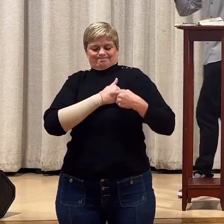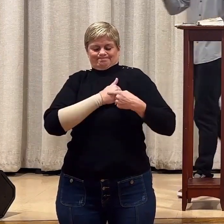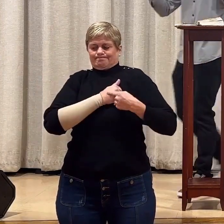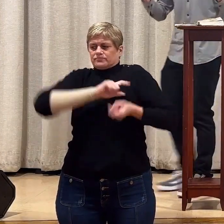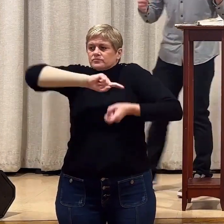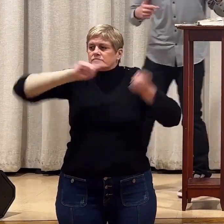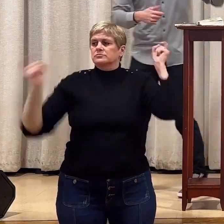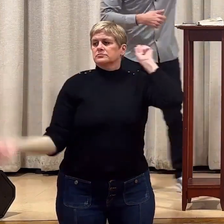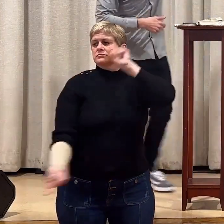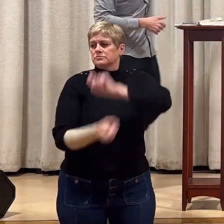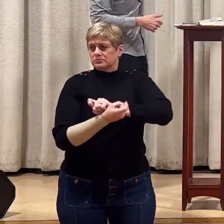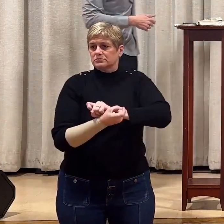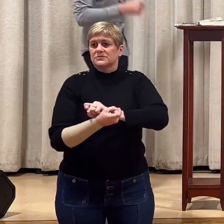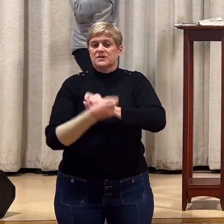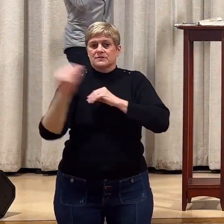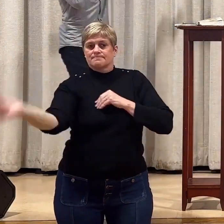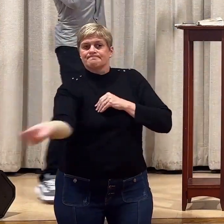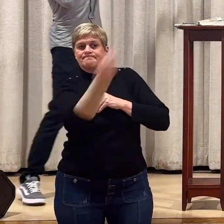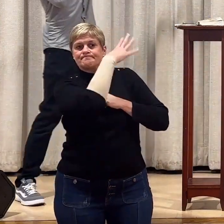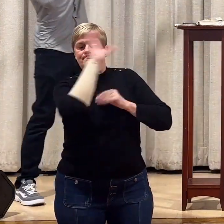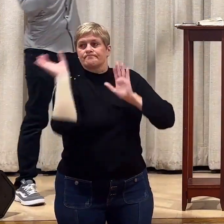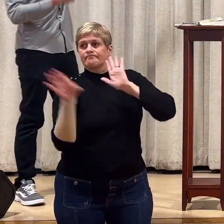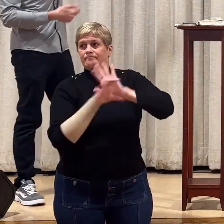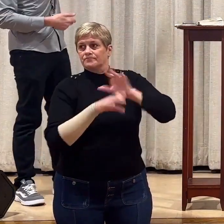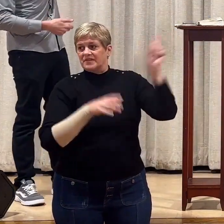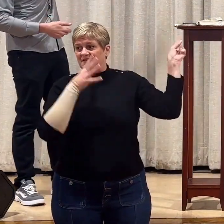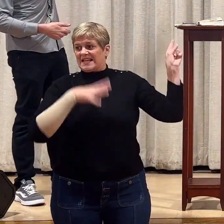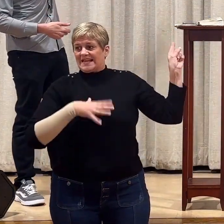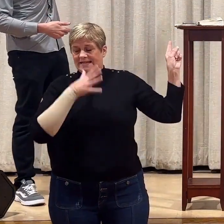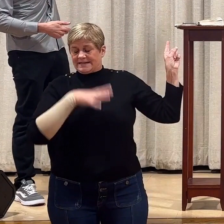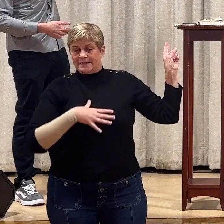about your perspective. So if you could put up that picture of the lady.